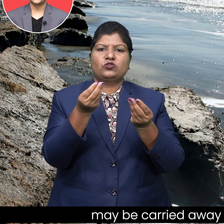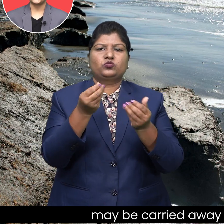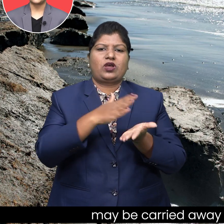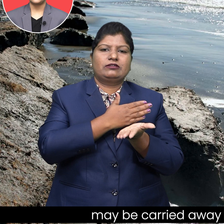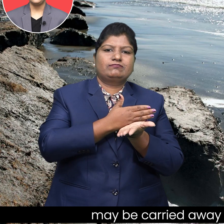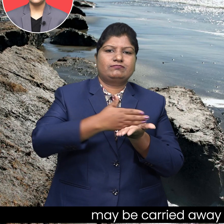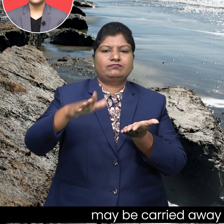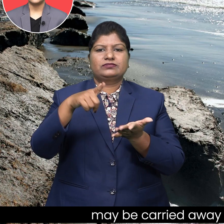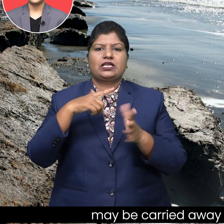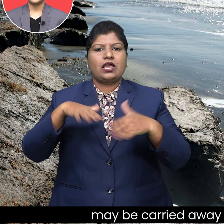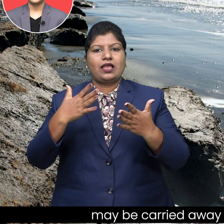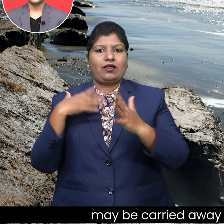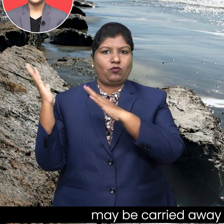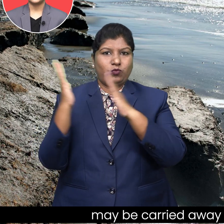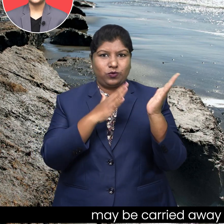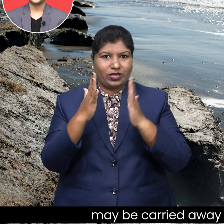wind.